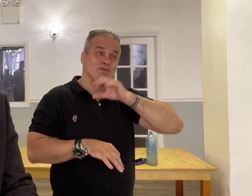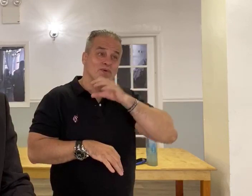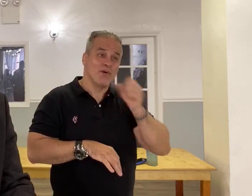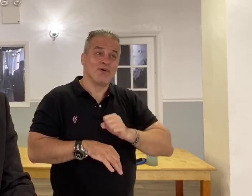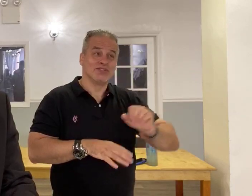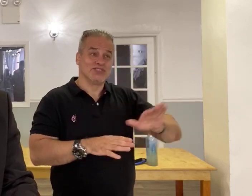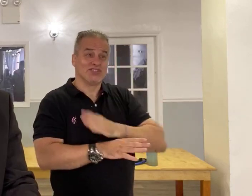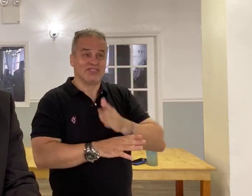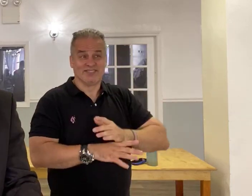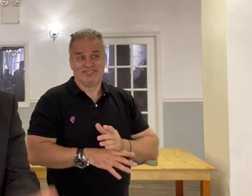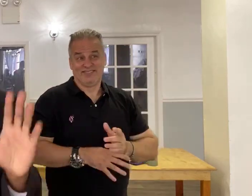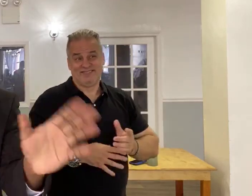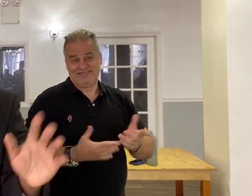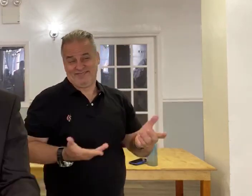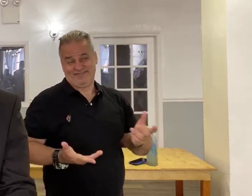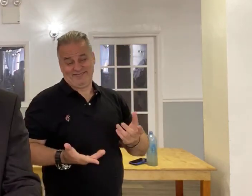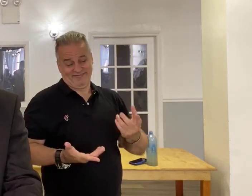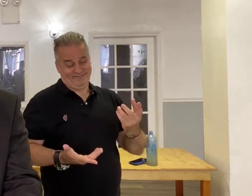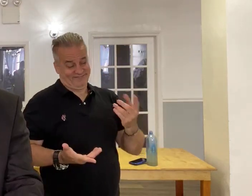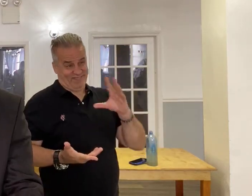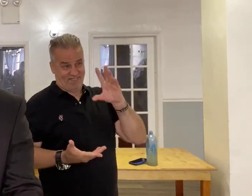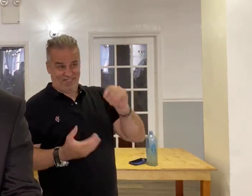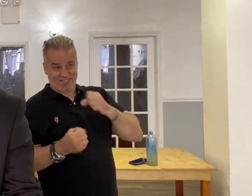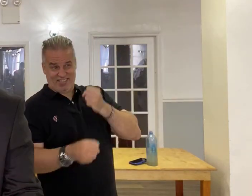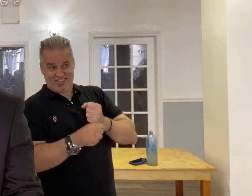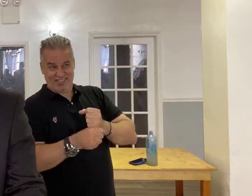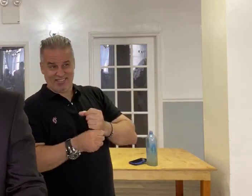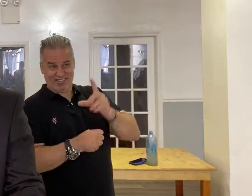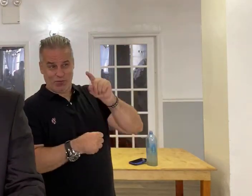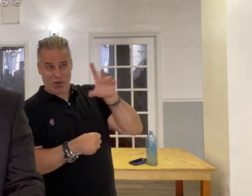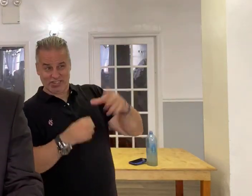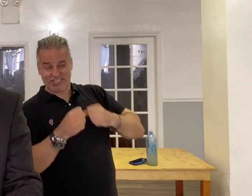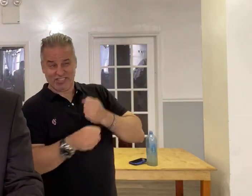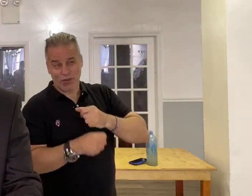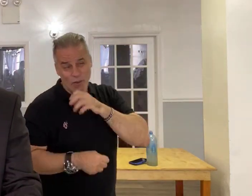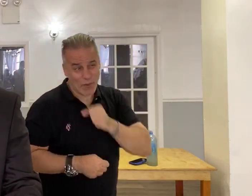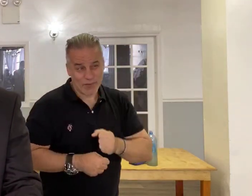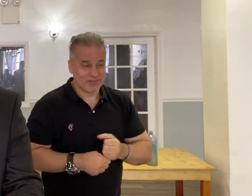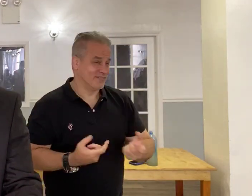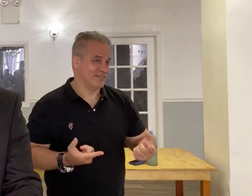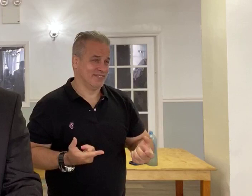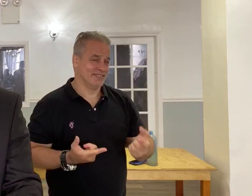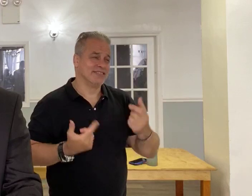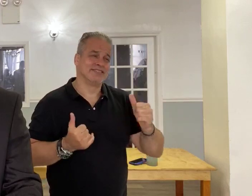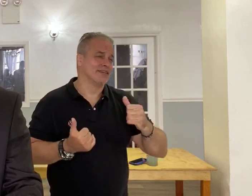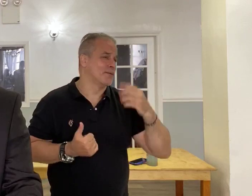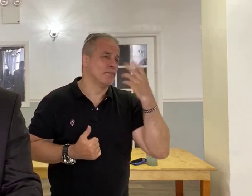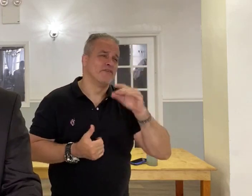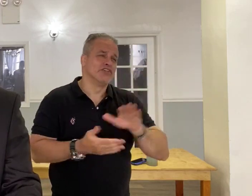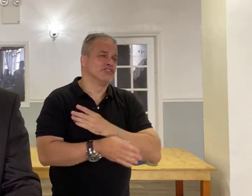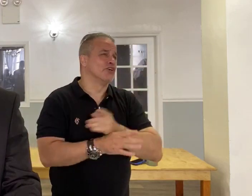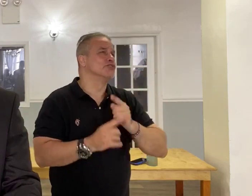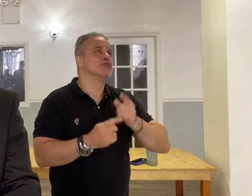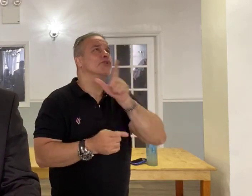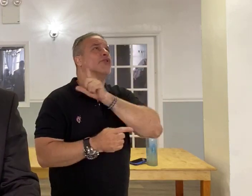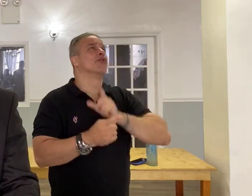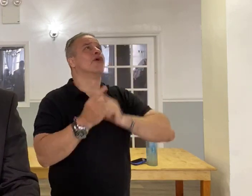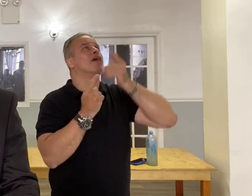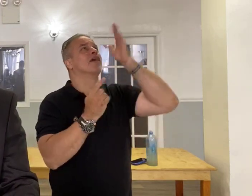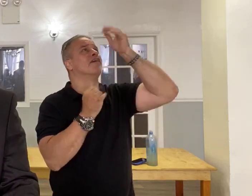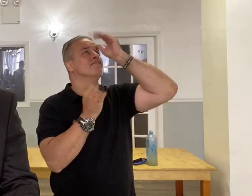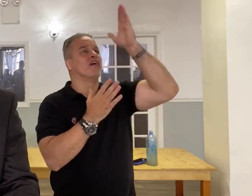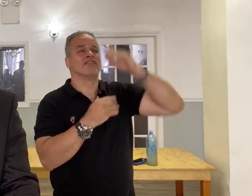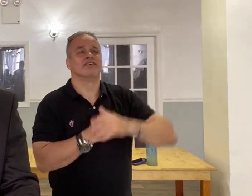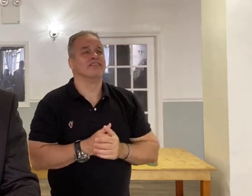new songs. All right. So we recognize there's a value in having a new song or two. But you cannot